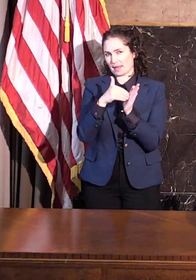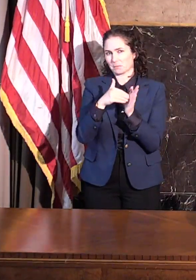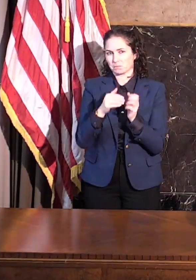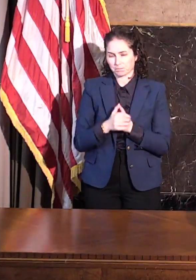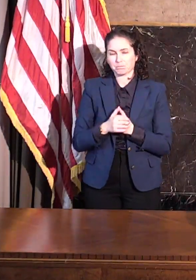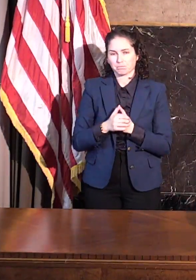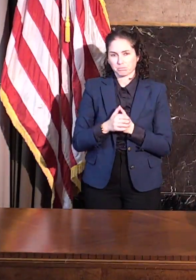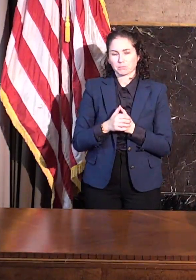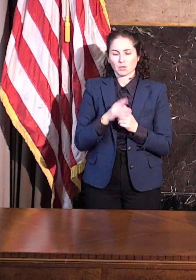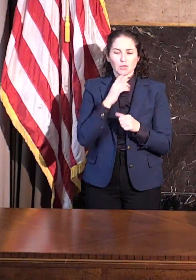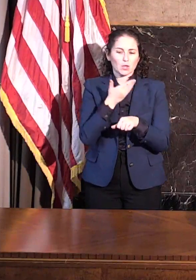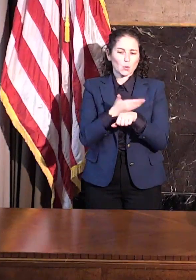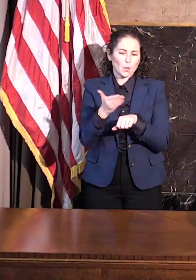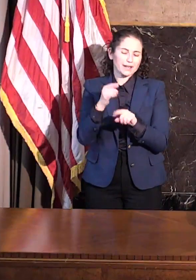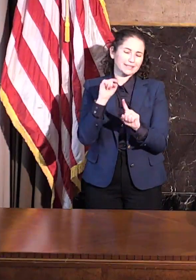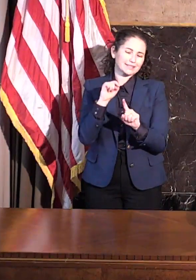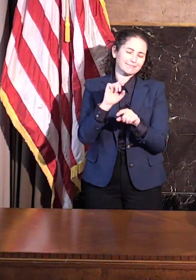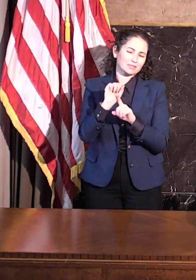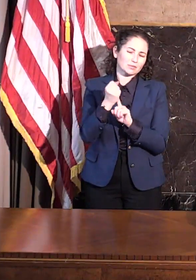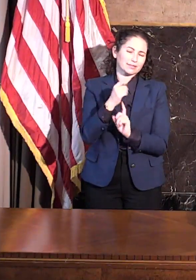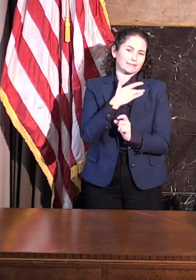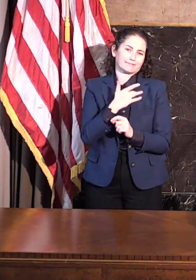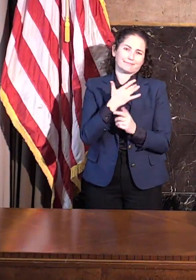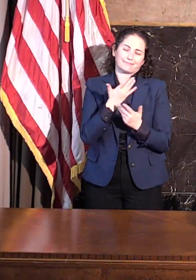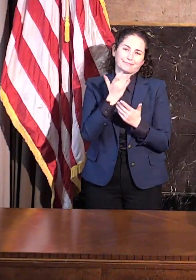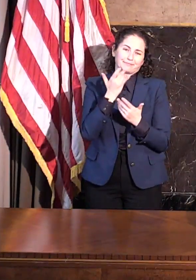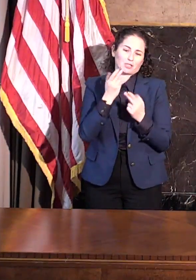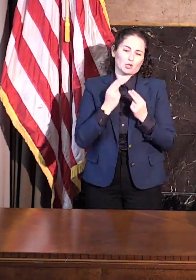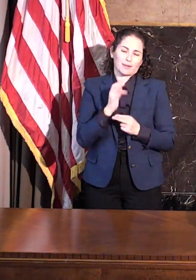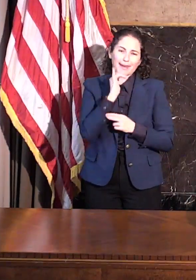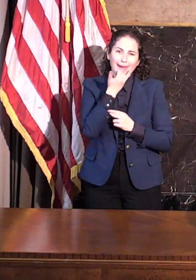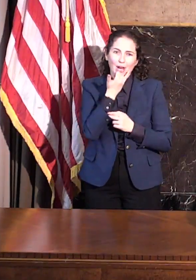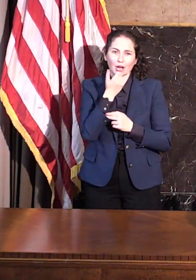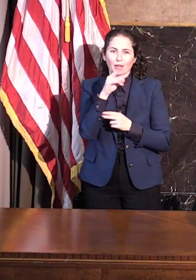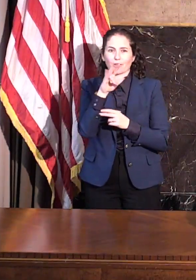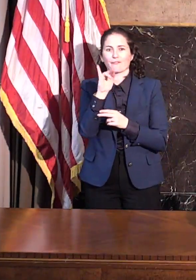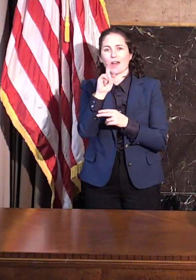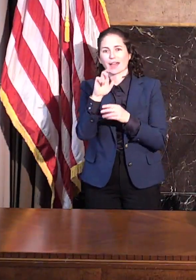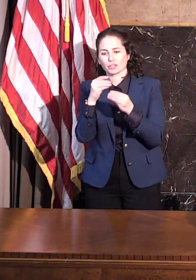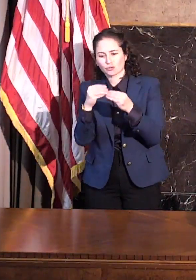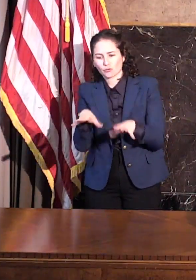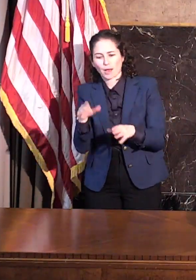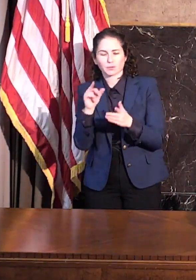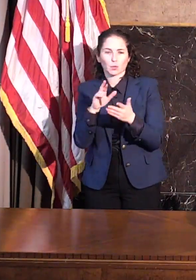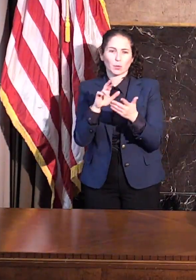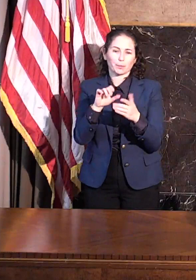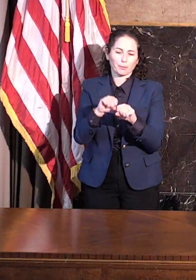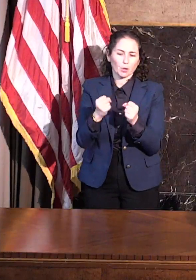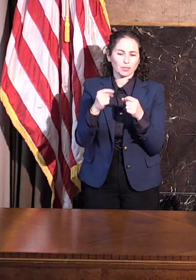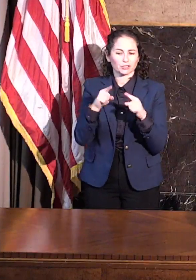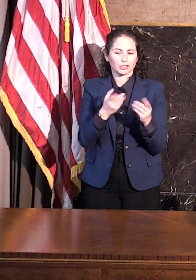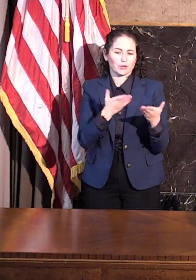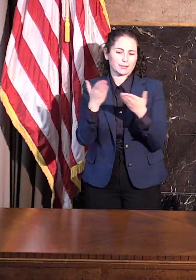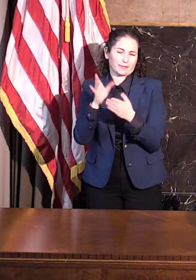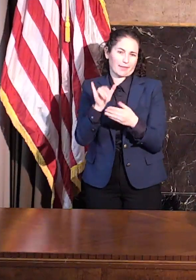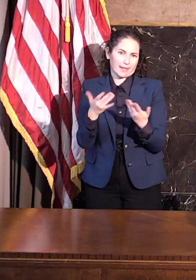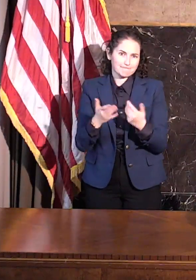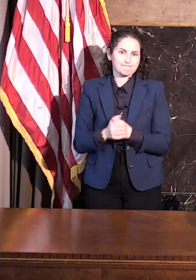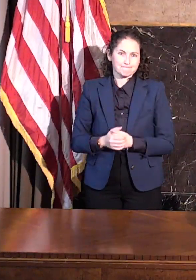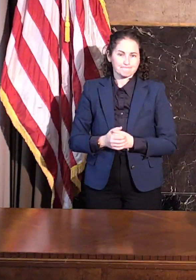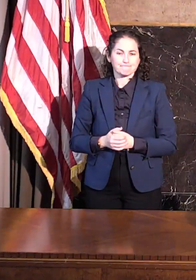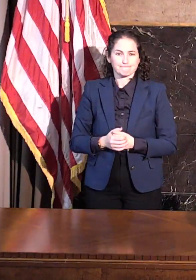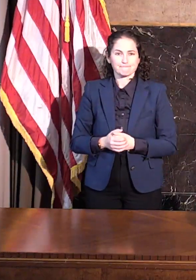arms? Is there still slack in appointments, or what are you guys seeing on that front? What we've heard is not slack